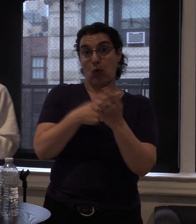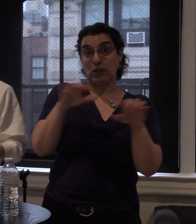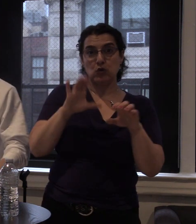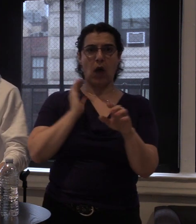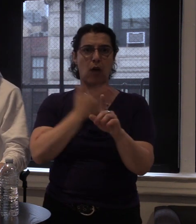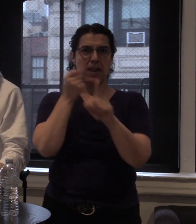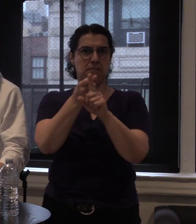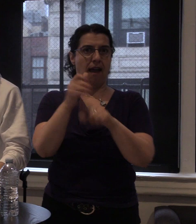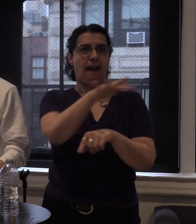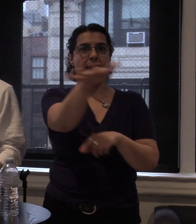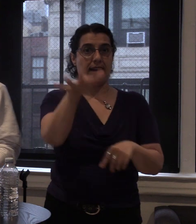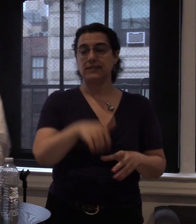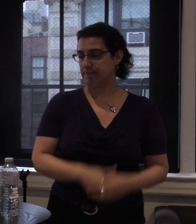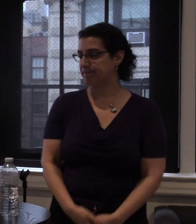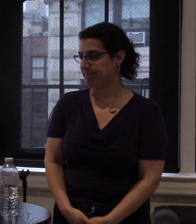are.